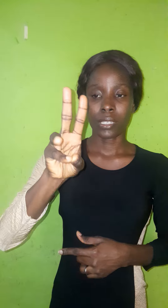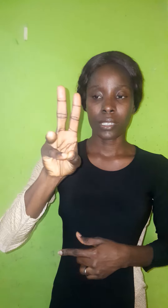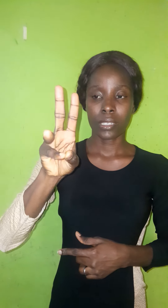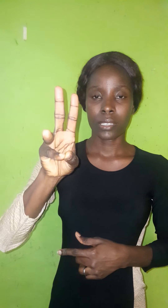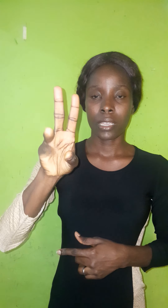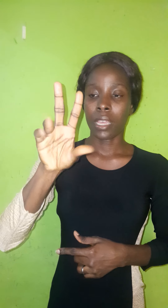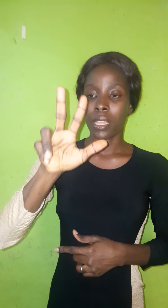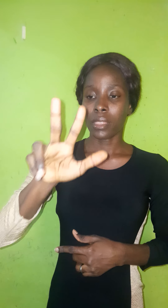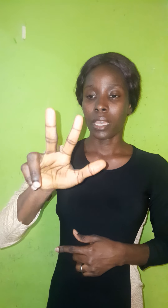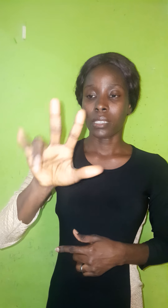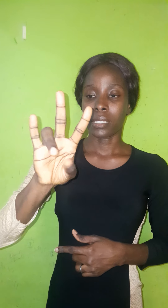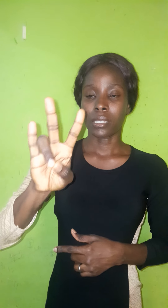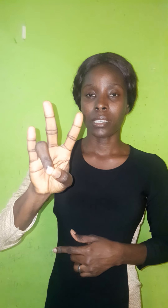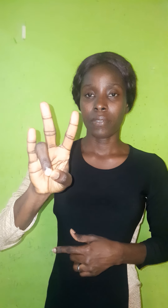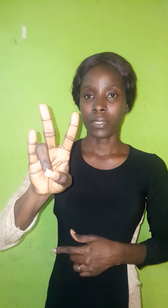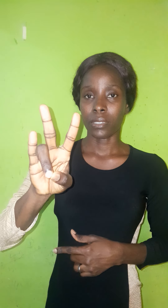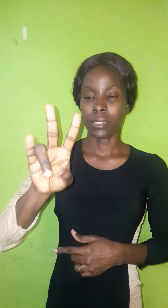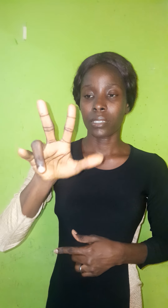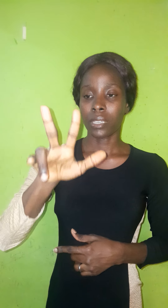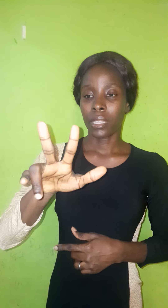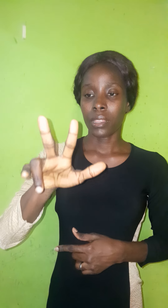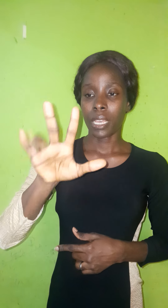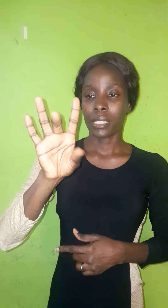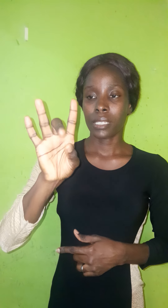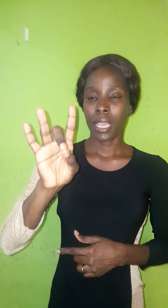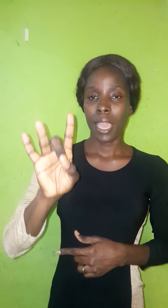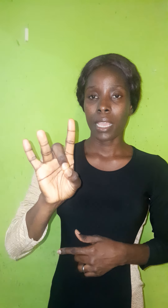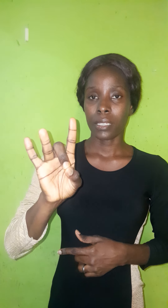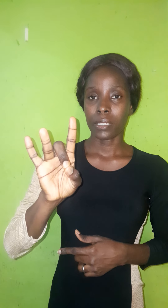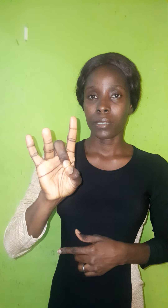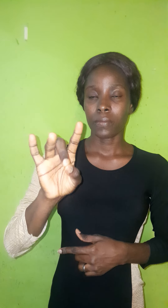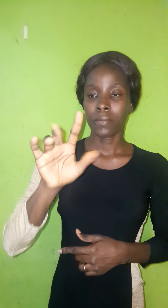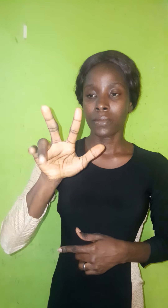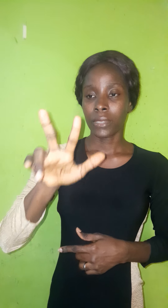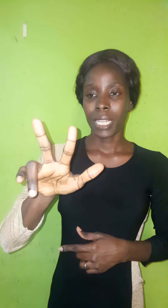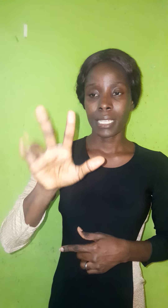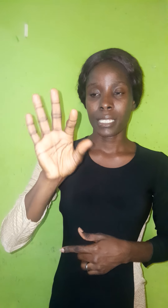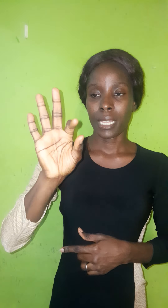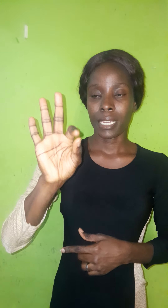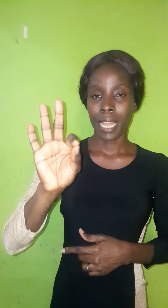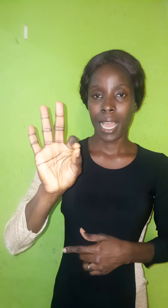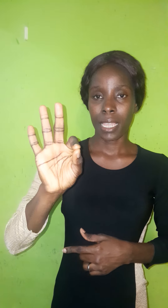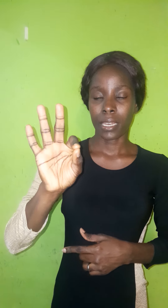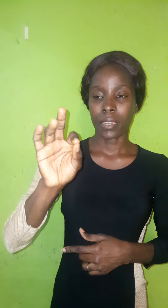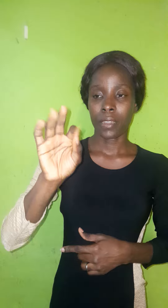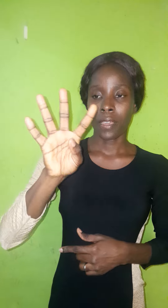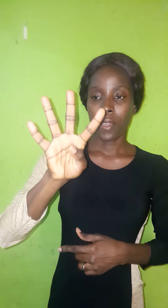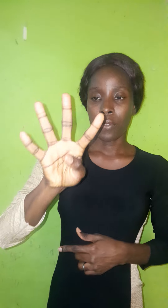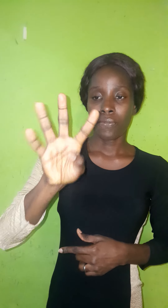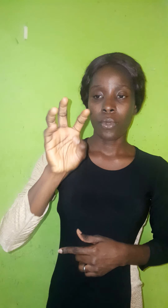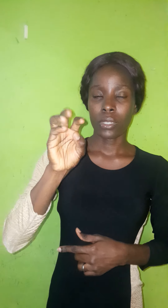36, 37, 38, 39,